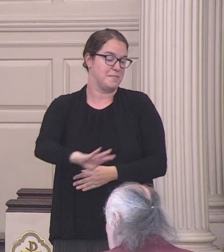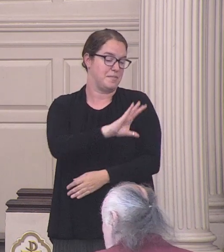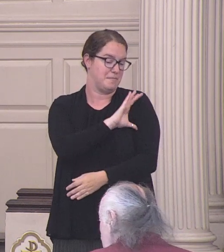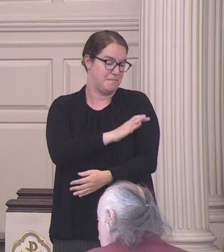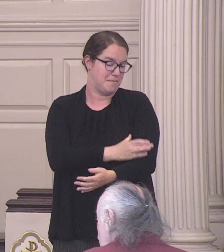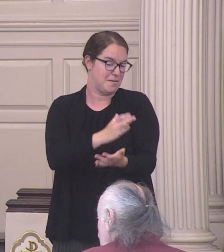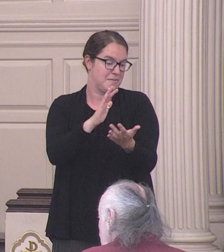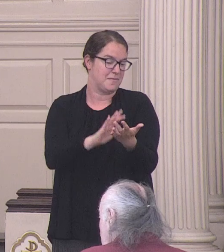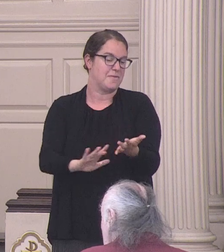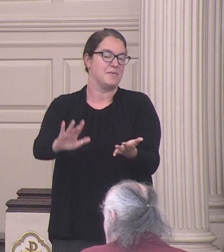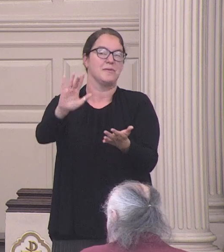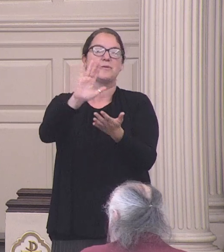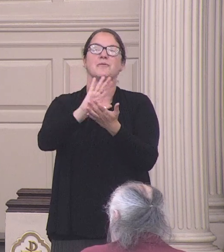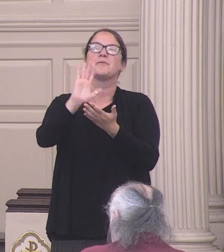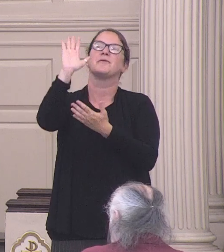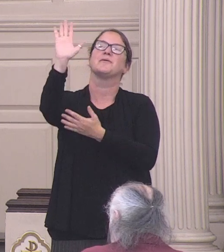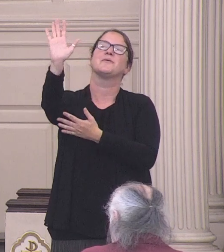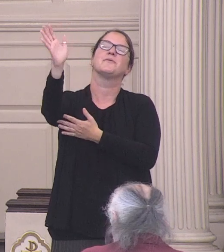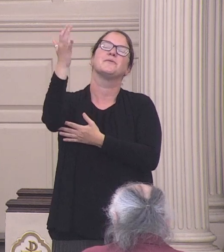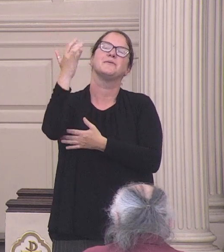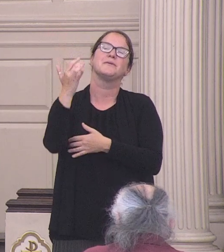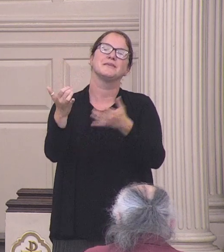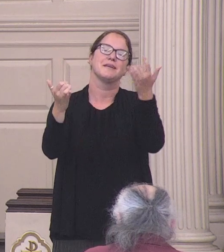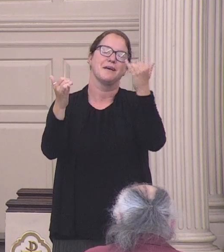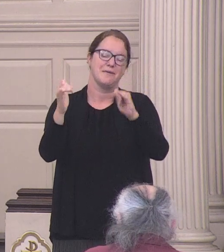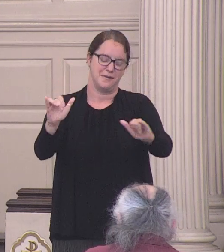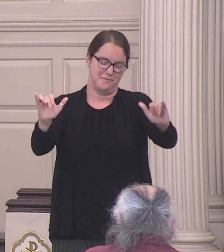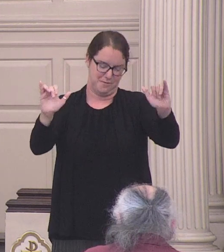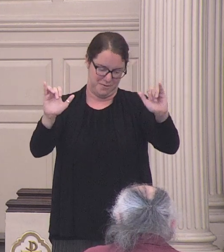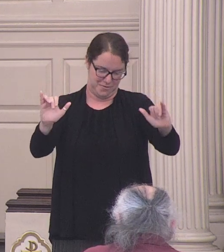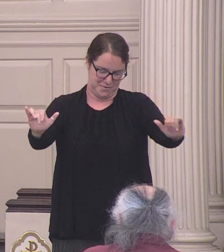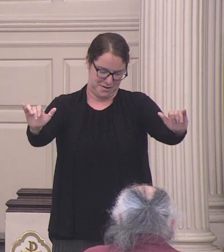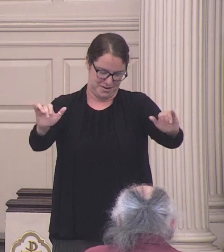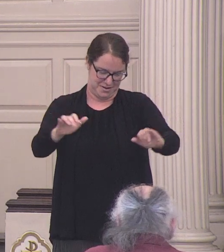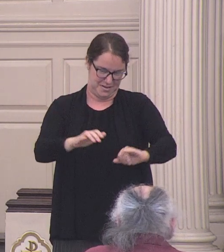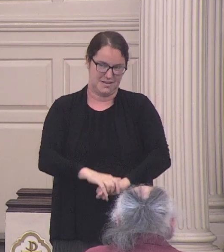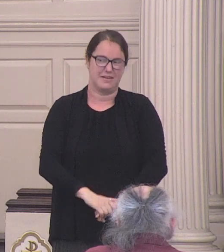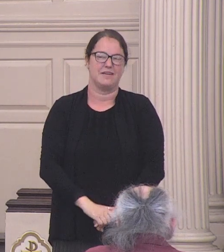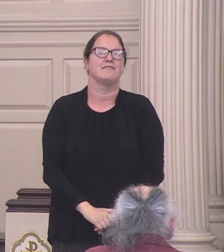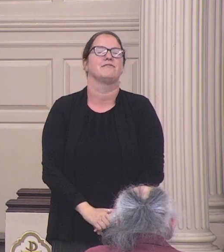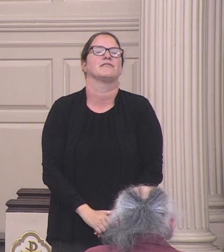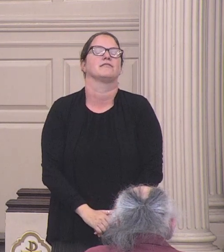glory are yours, now and